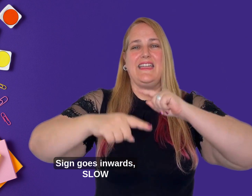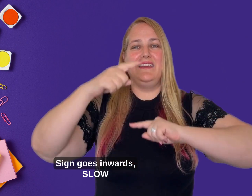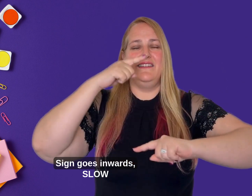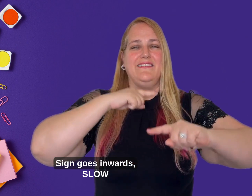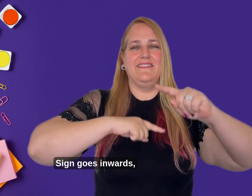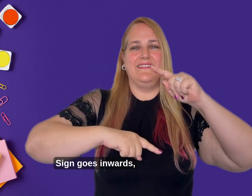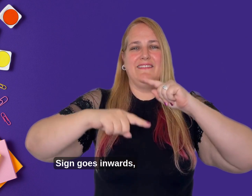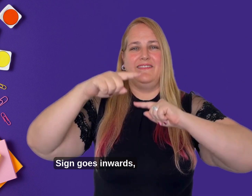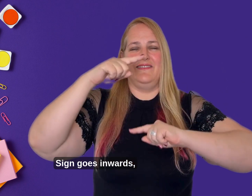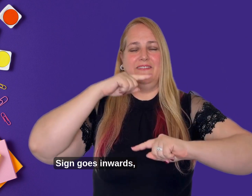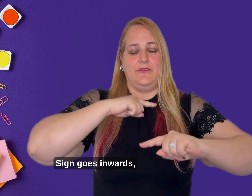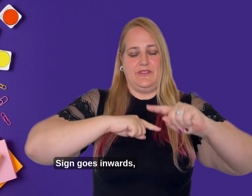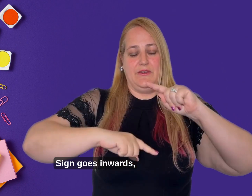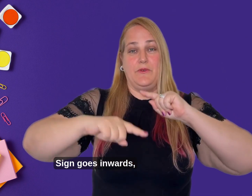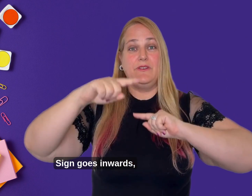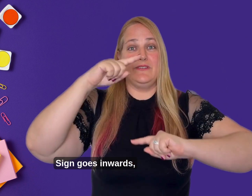Sign goes inwards.